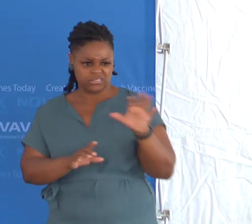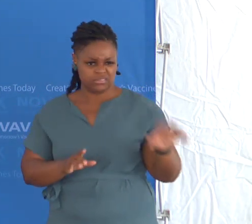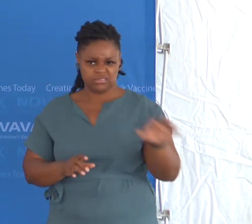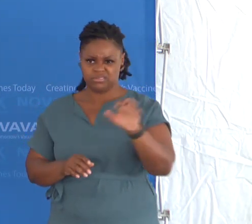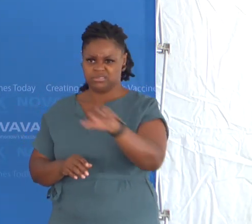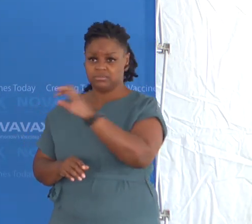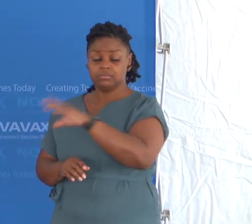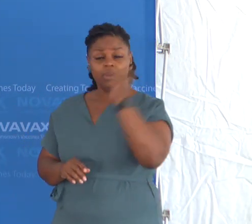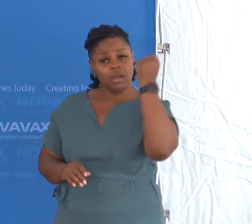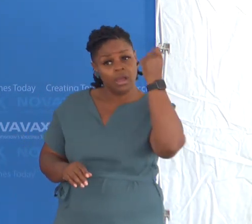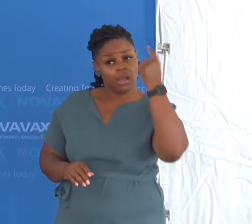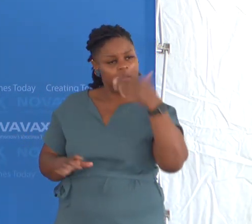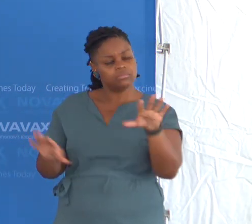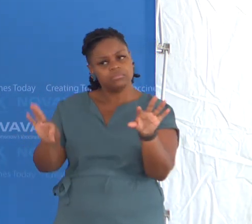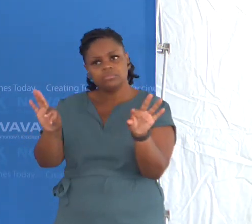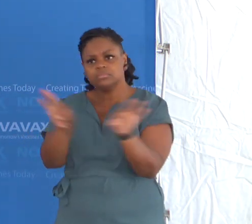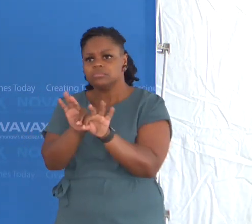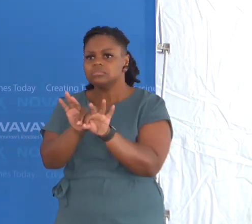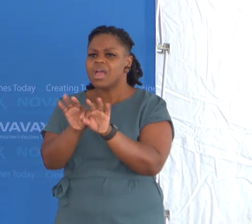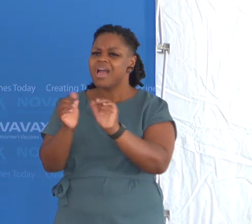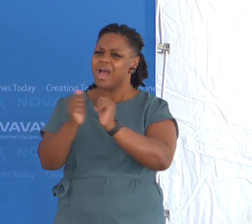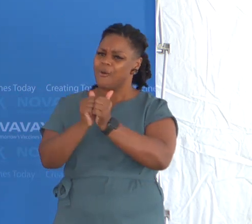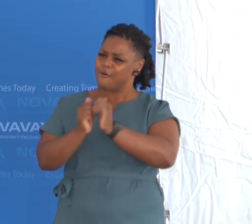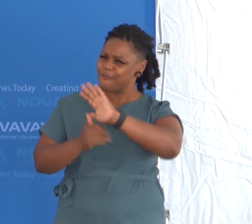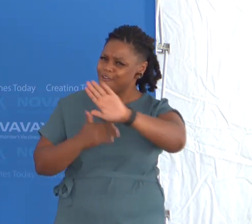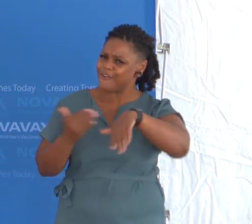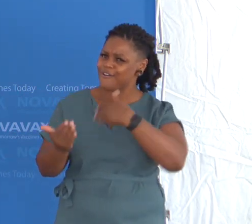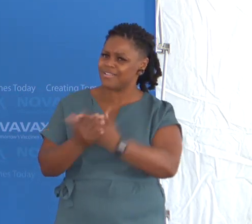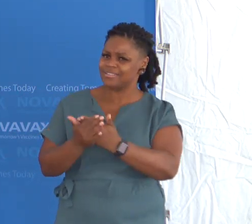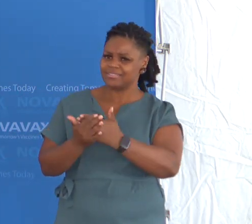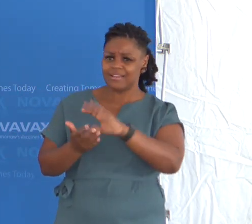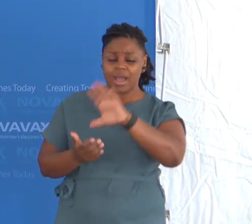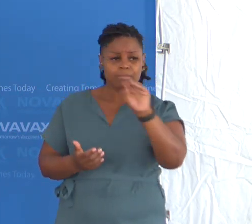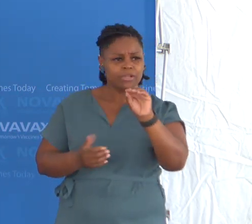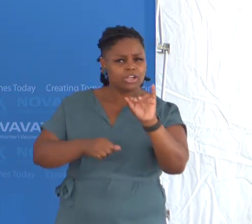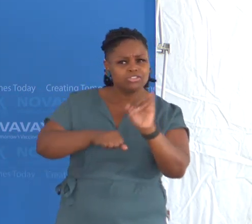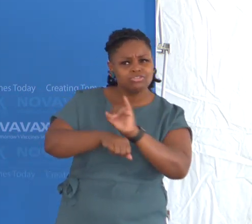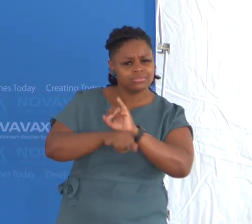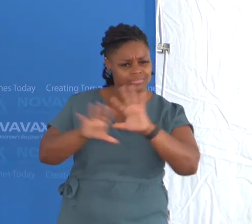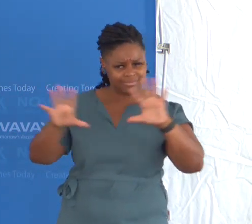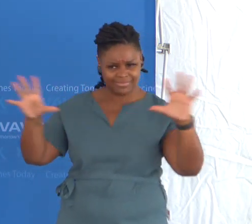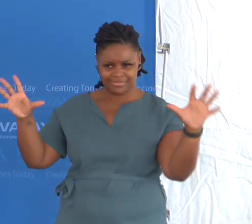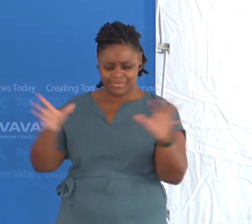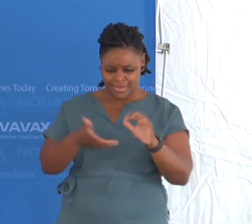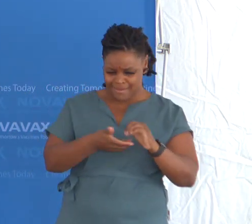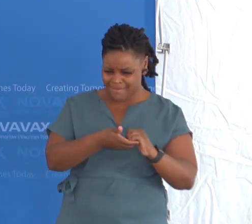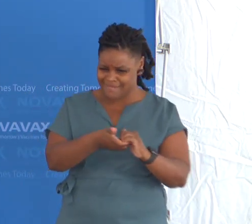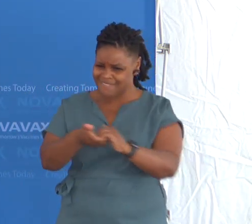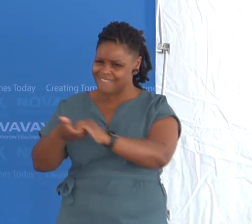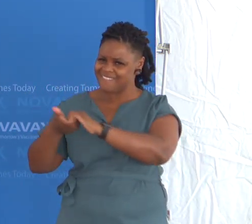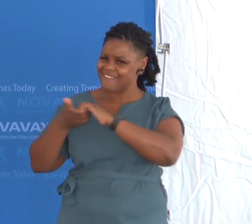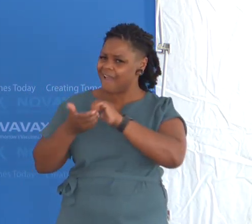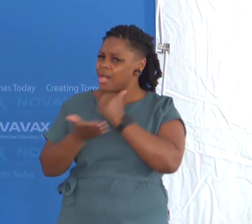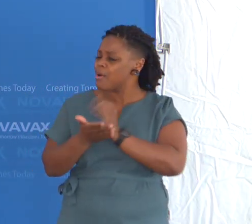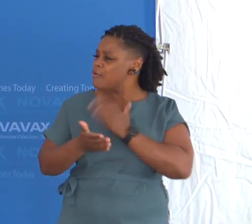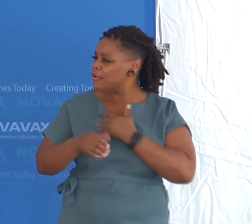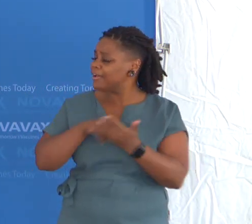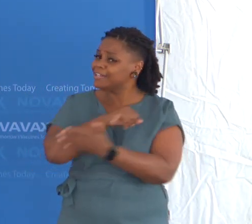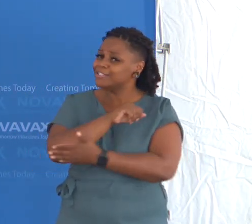that entire span of companies and industries has mobilized to help this country and this world recover from